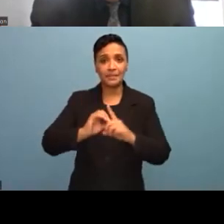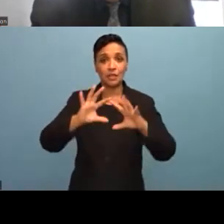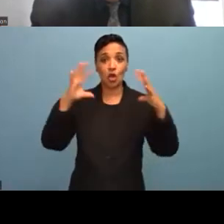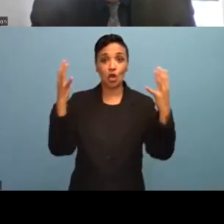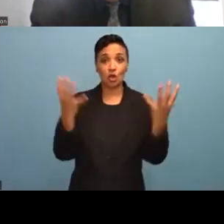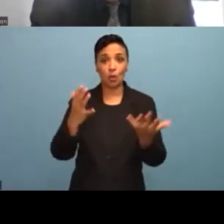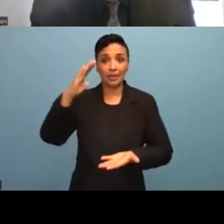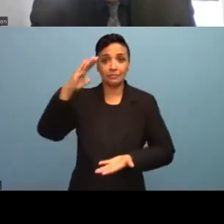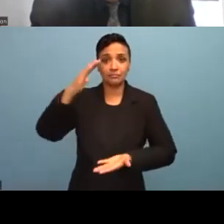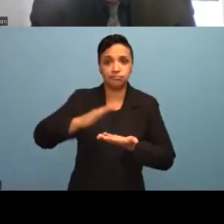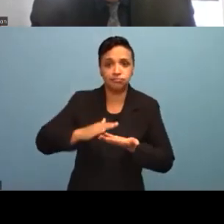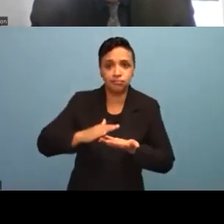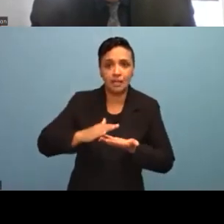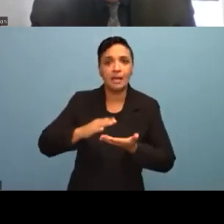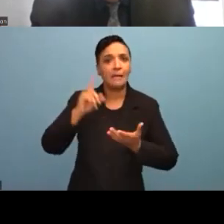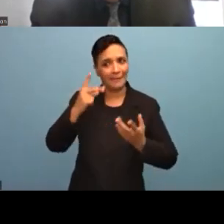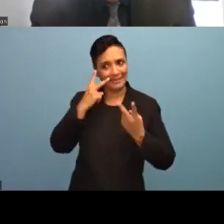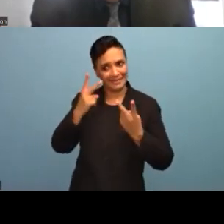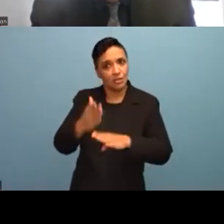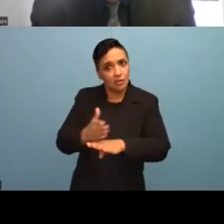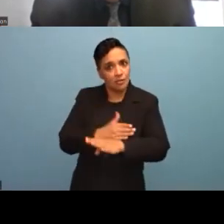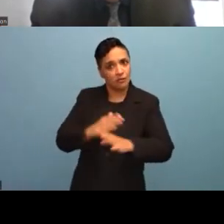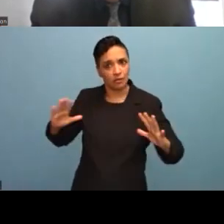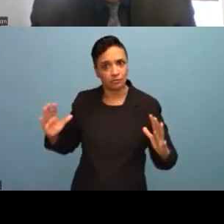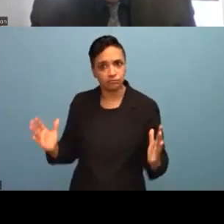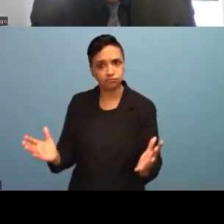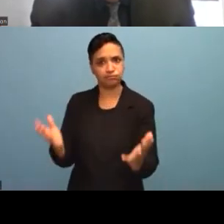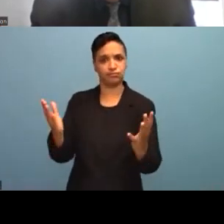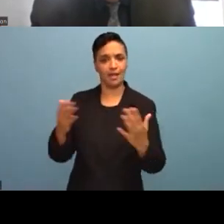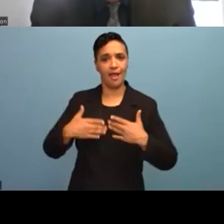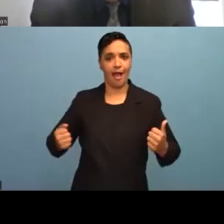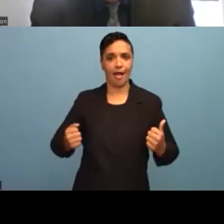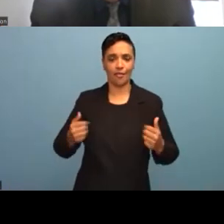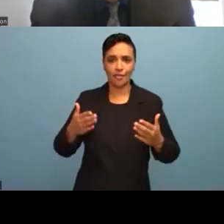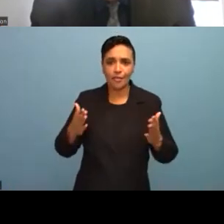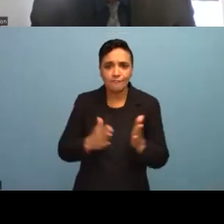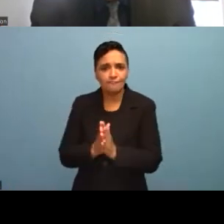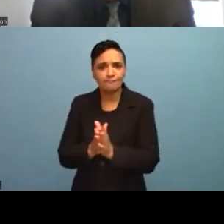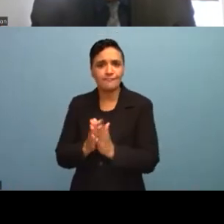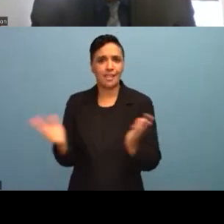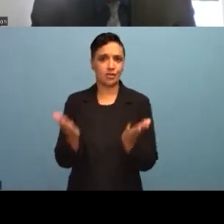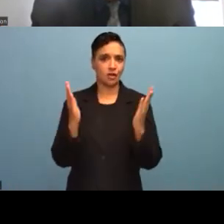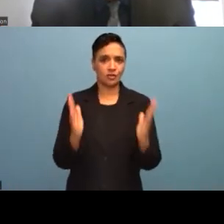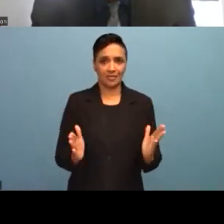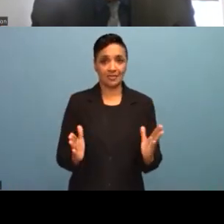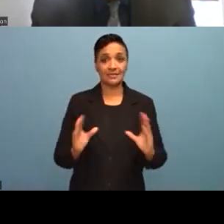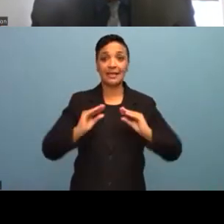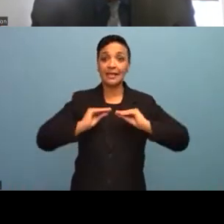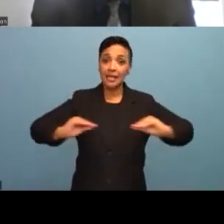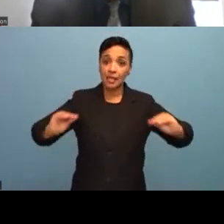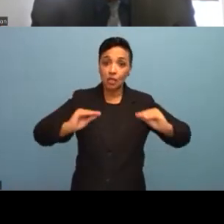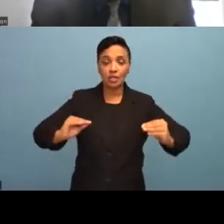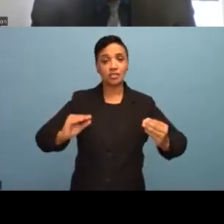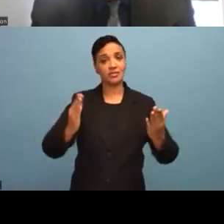by focusing on health promotion. Yeah. It's just to address the educational and health